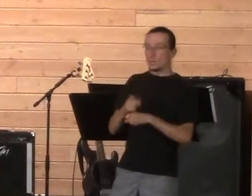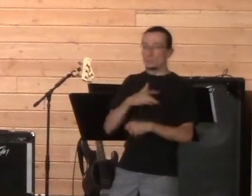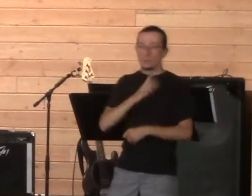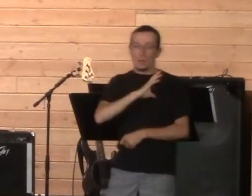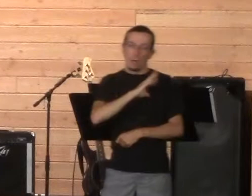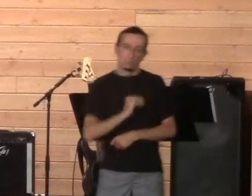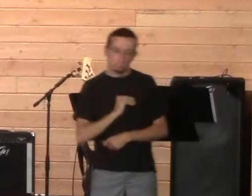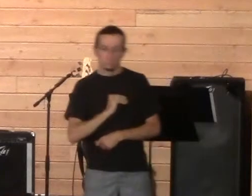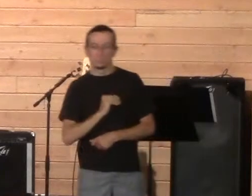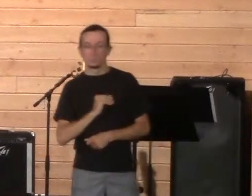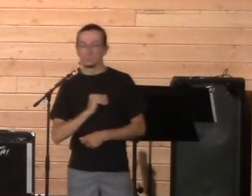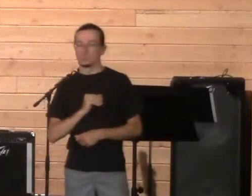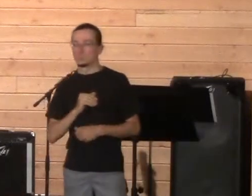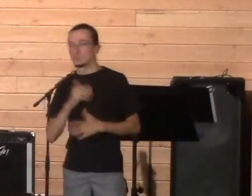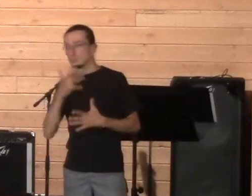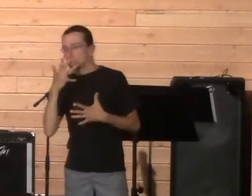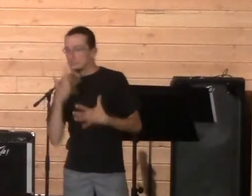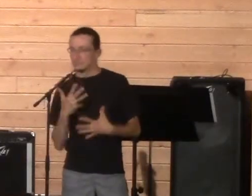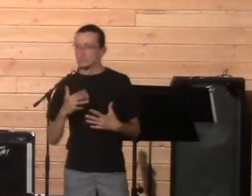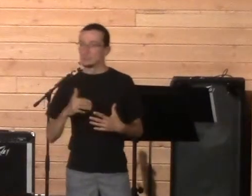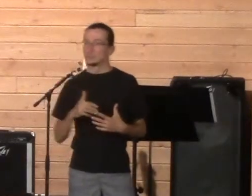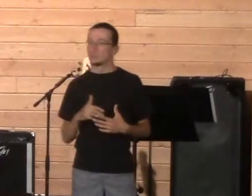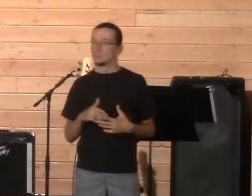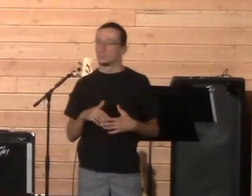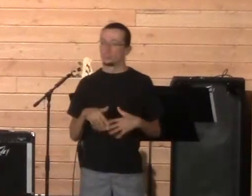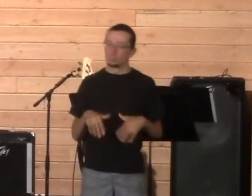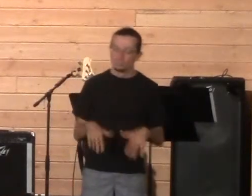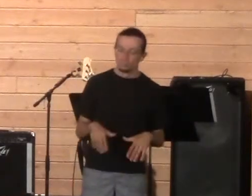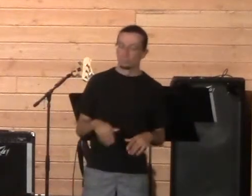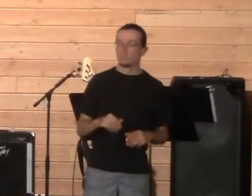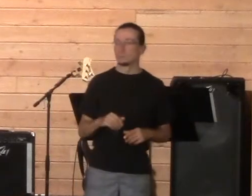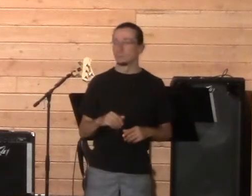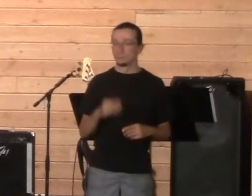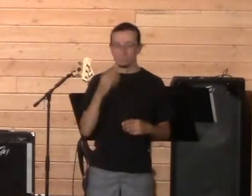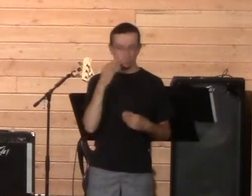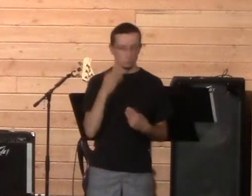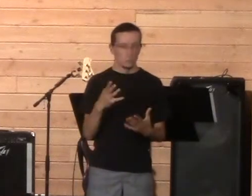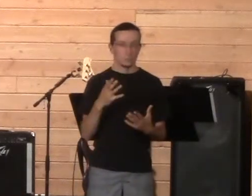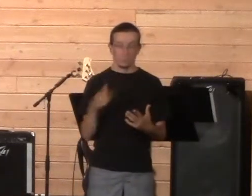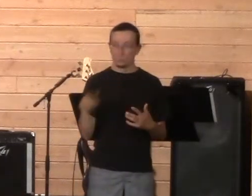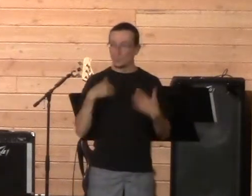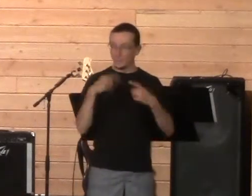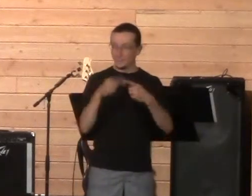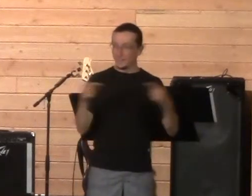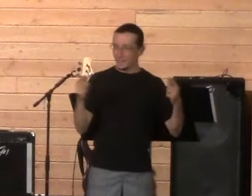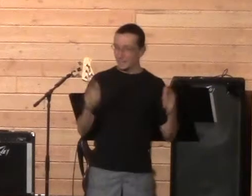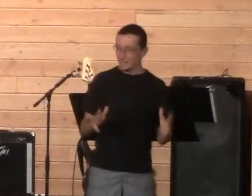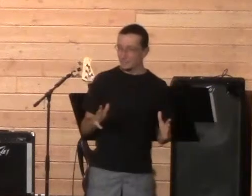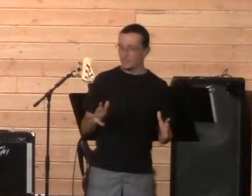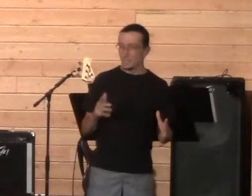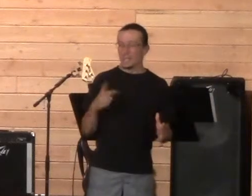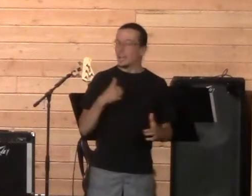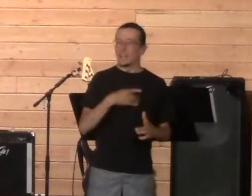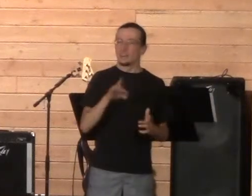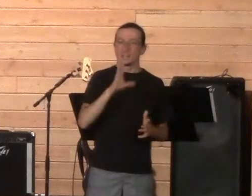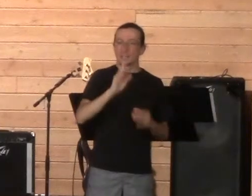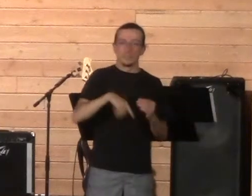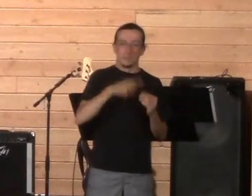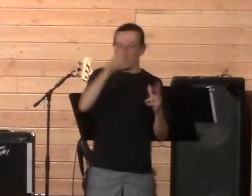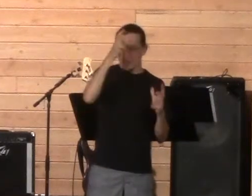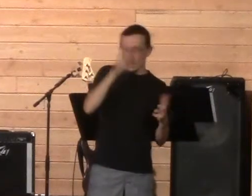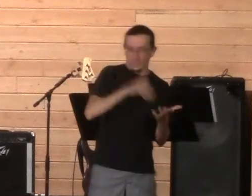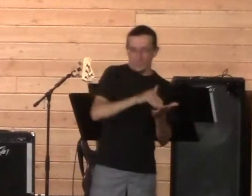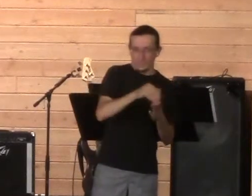discourage you and to beat you down. I just want you to know that. You have an enemy today. I don't like to talk about the devil very much